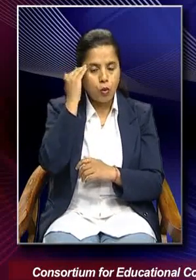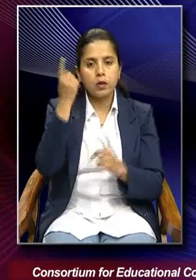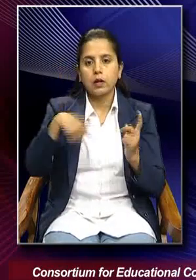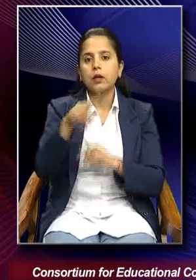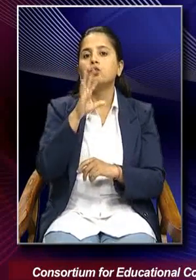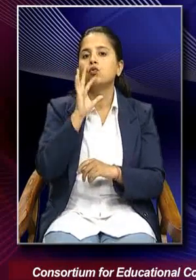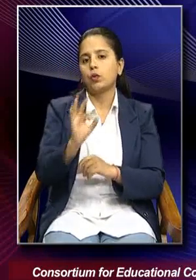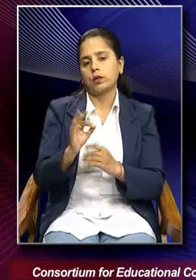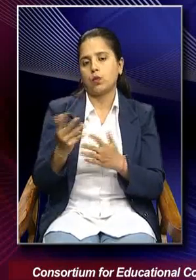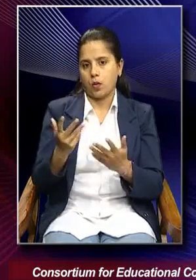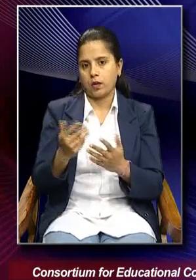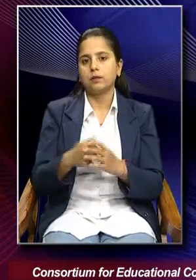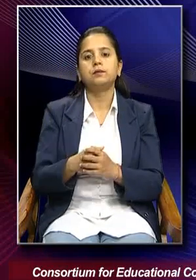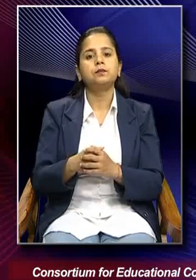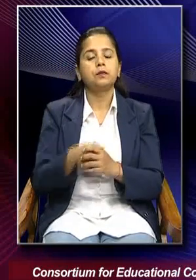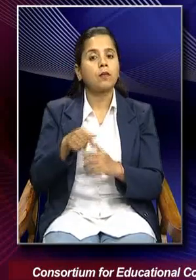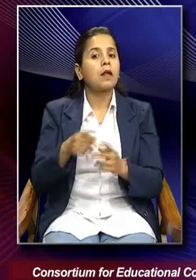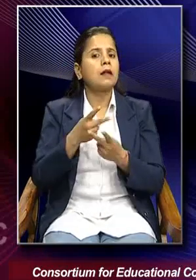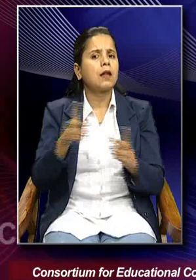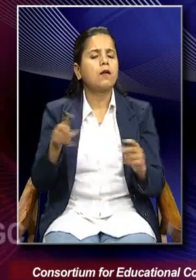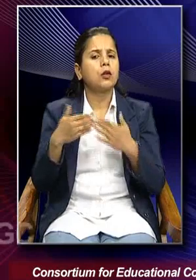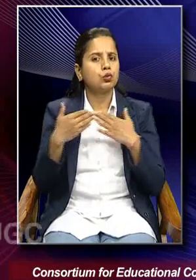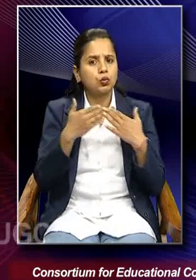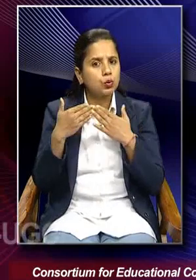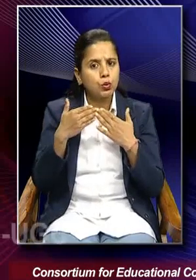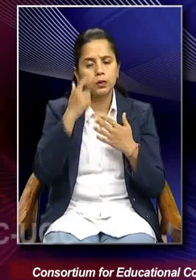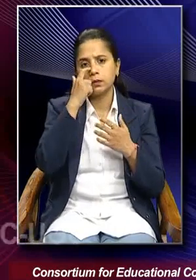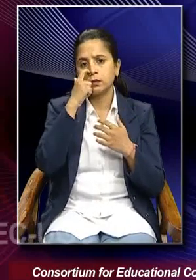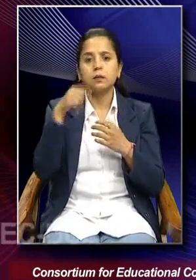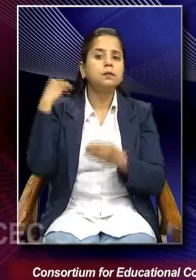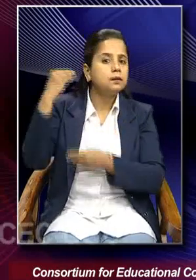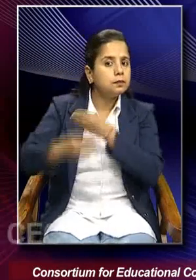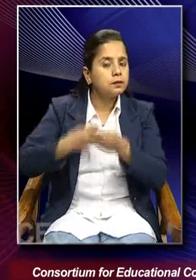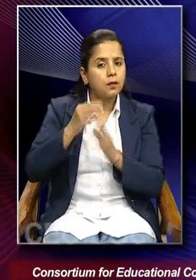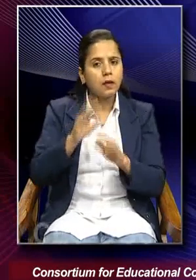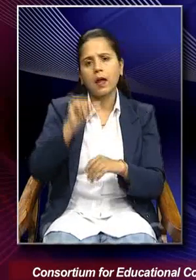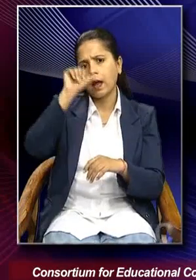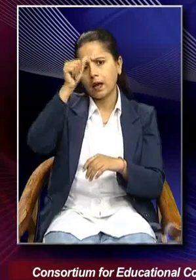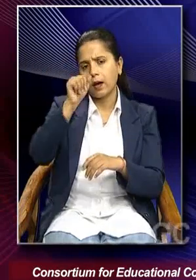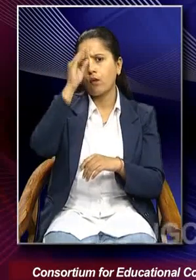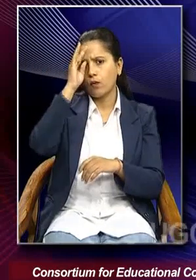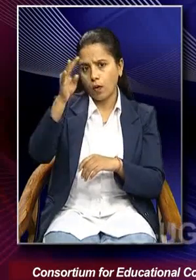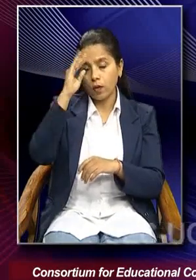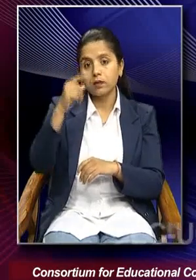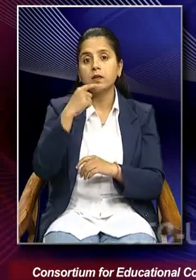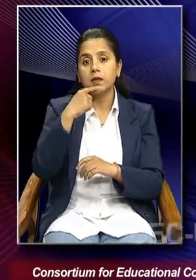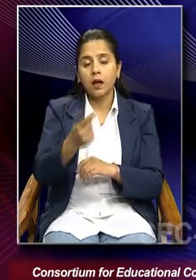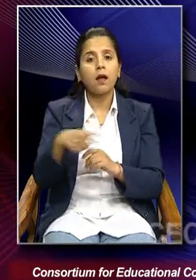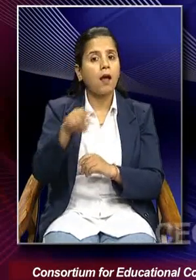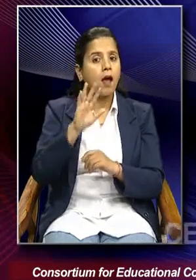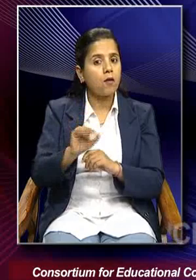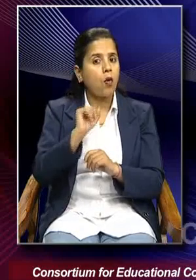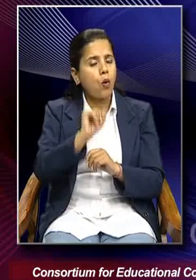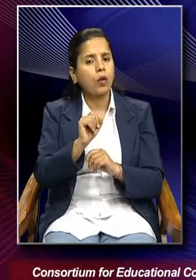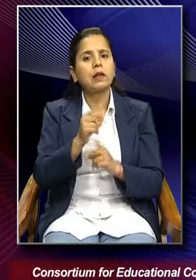truth. And different schools in the tradition or in Indian philosophy have